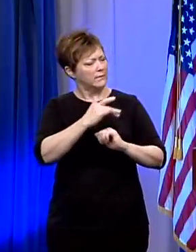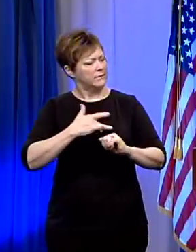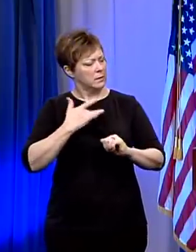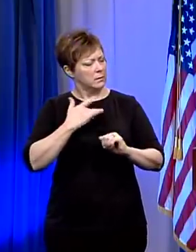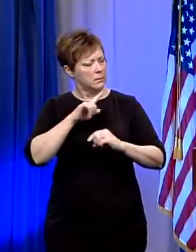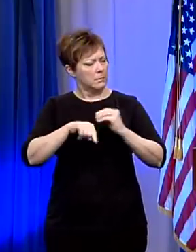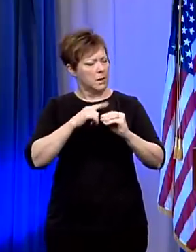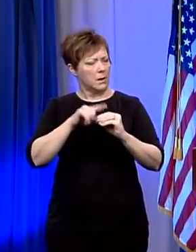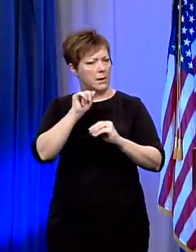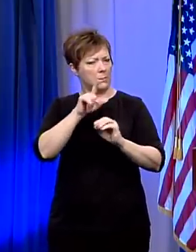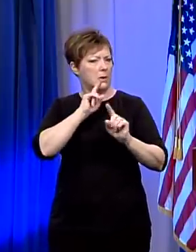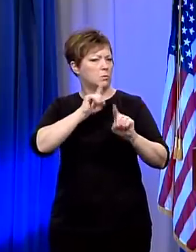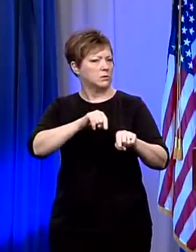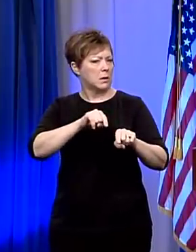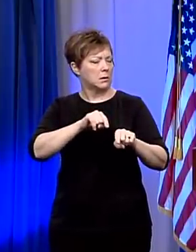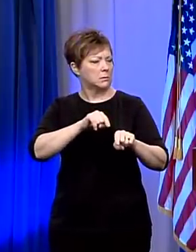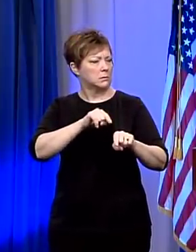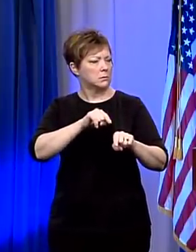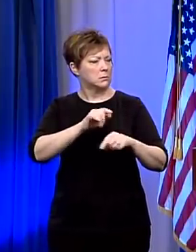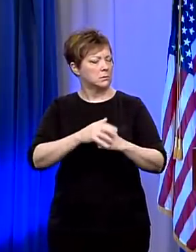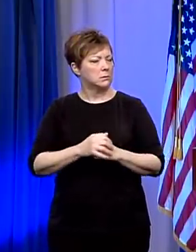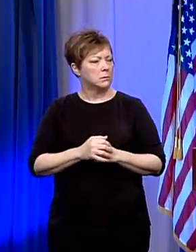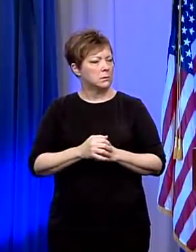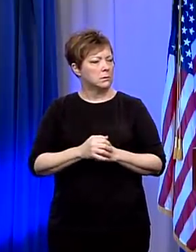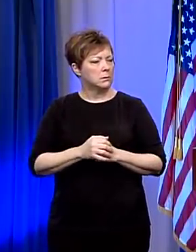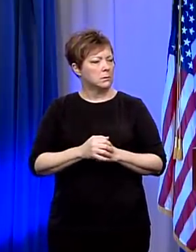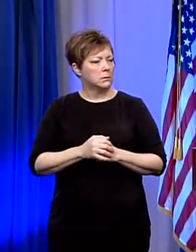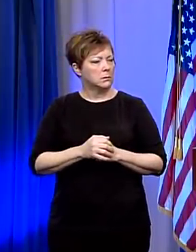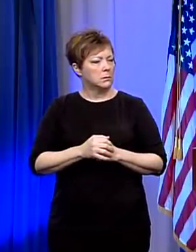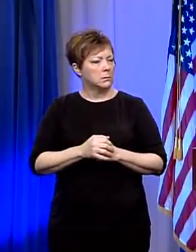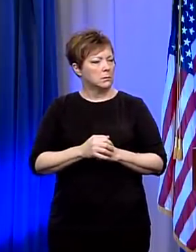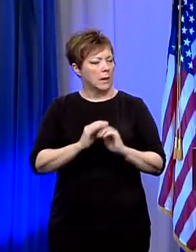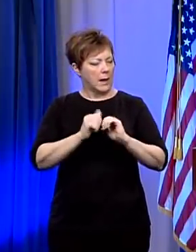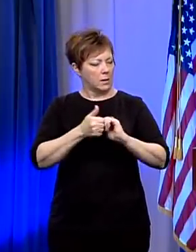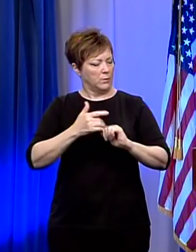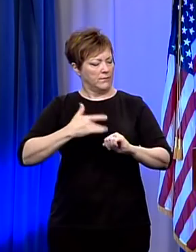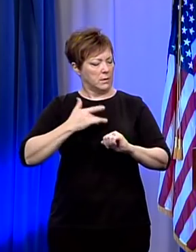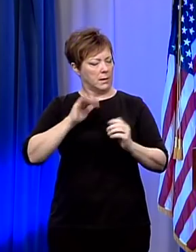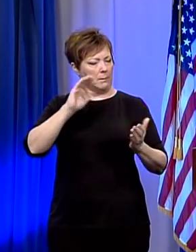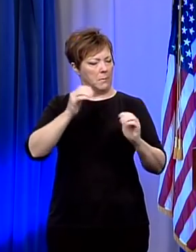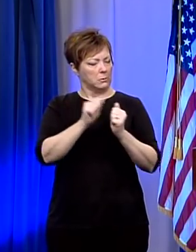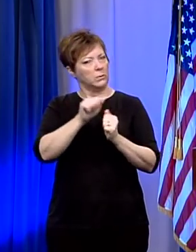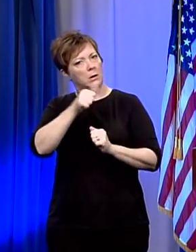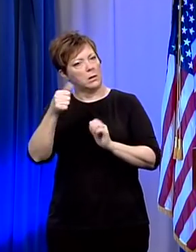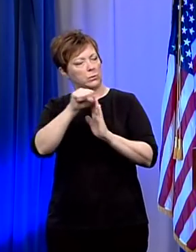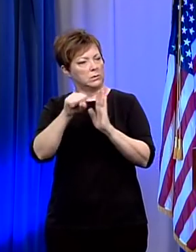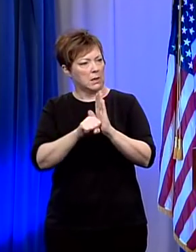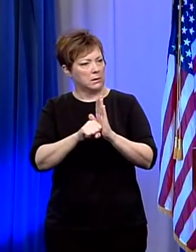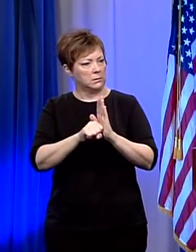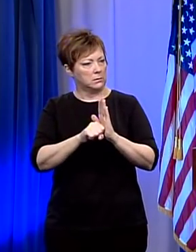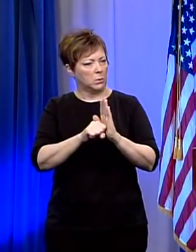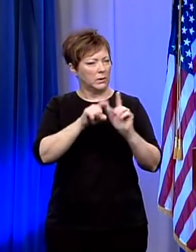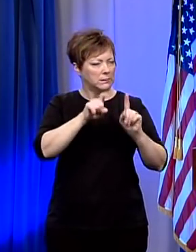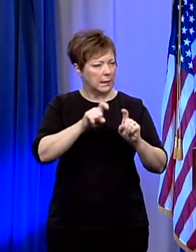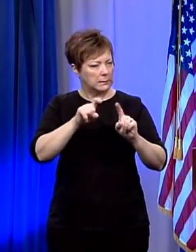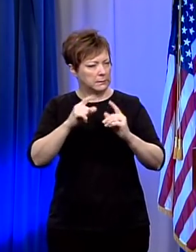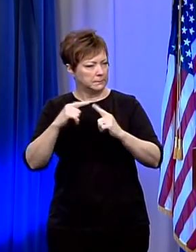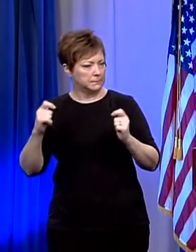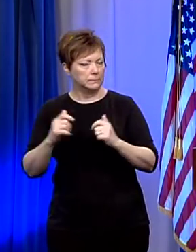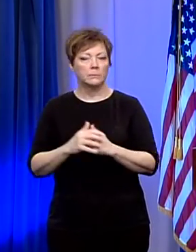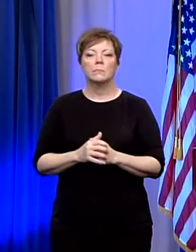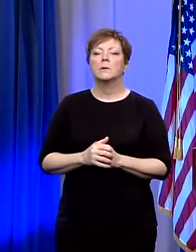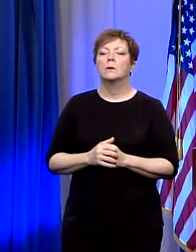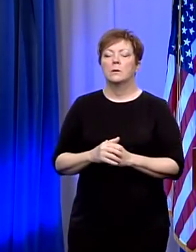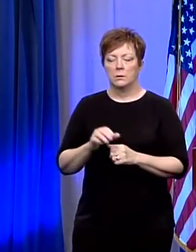that maybe having some hesitation, getting some tests and that kind of thing. How do you think that compares to some other states? I think we're having